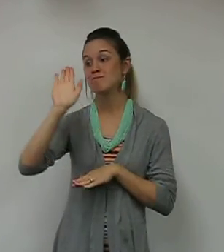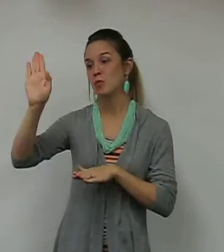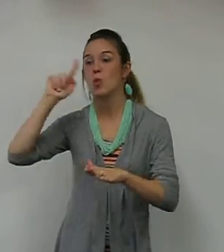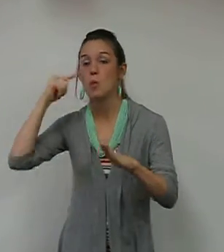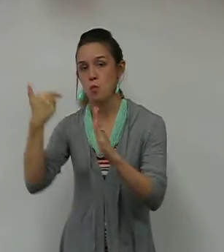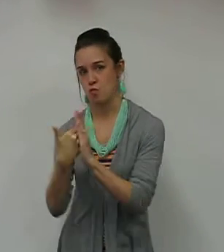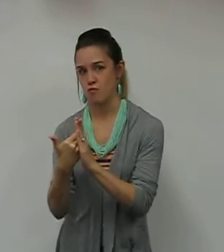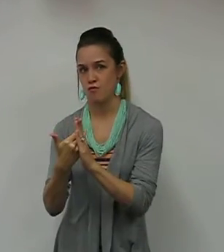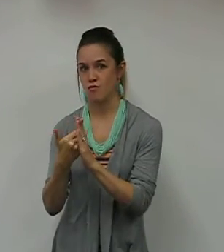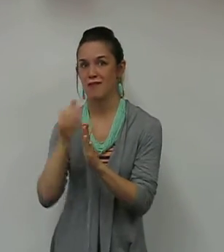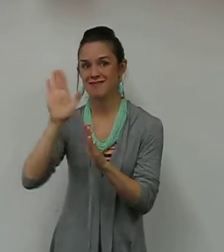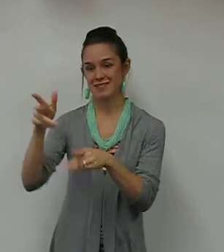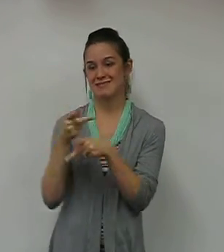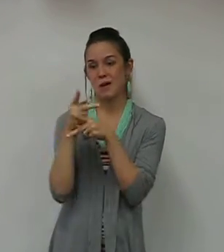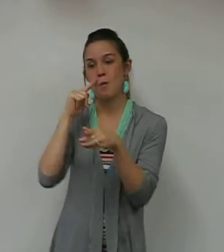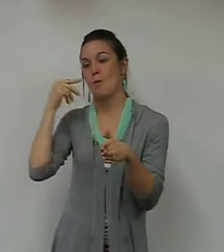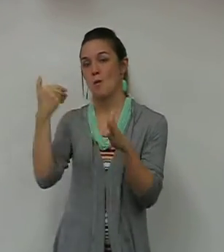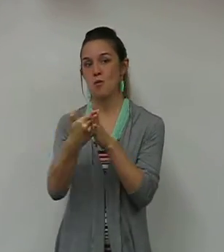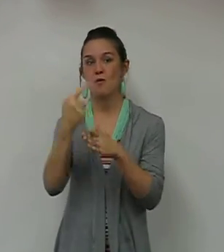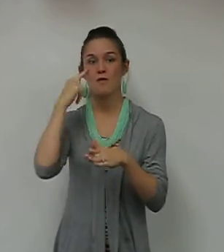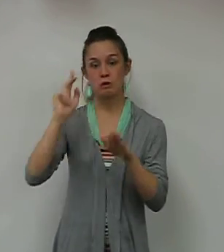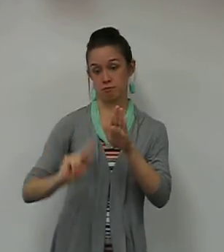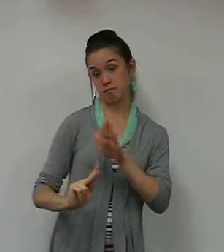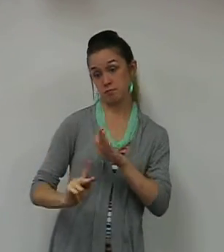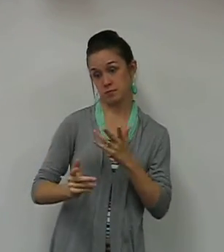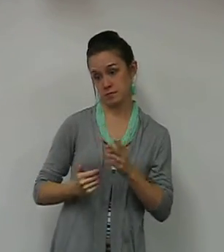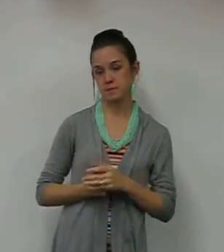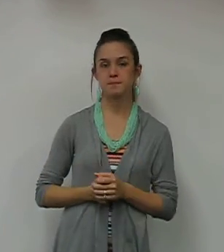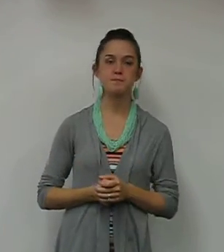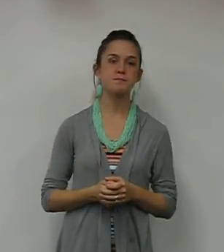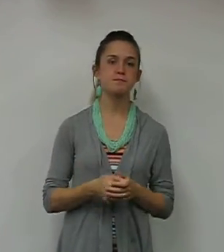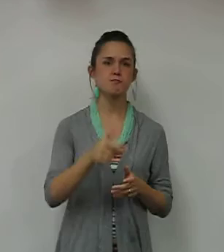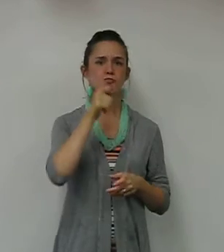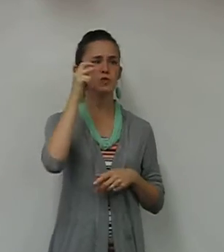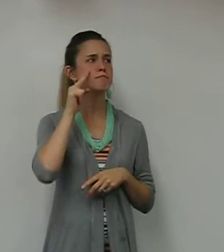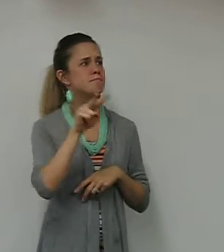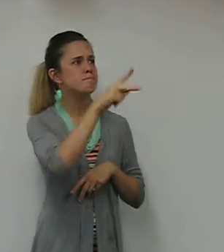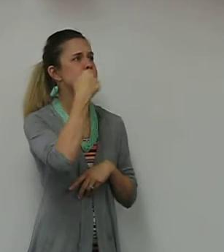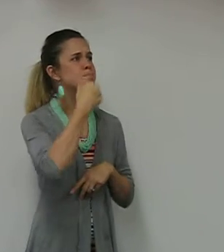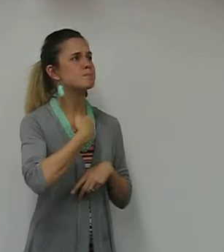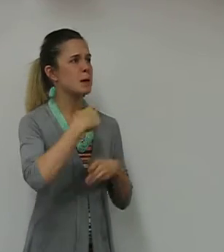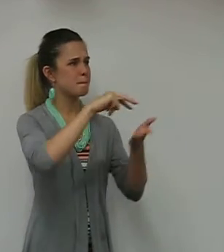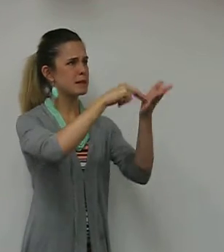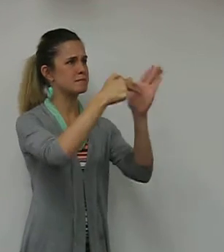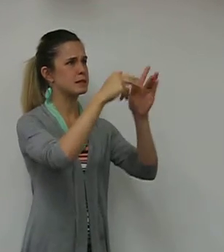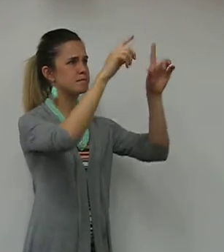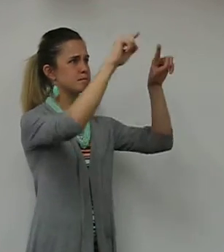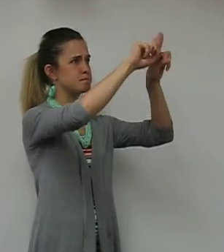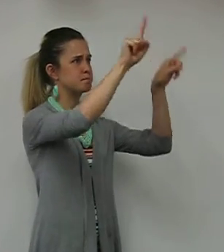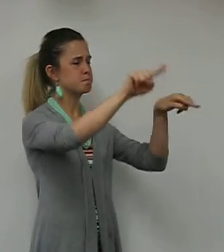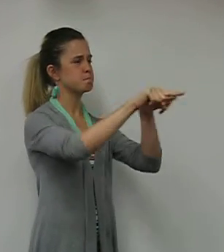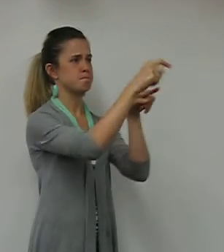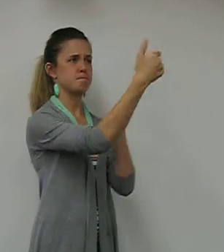is their type of proof for kindergarten. You can just look up there and tell me if that's 10. Olivia, how do you